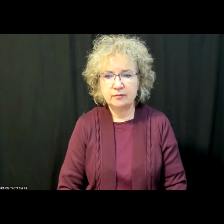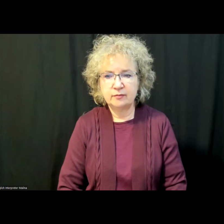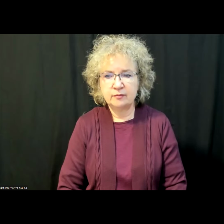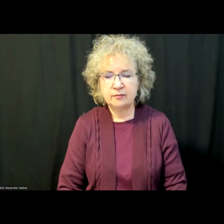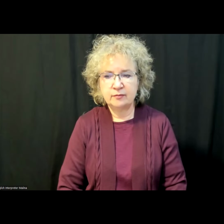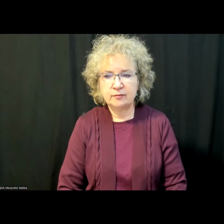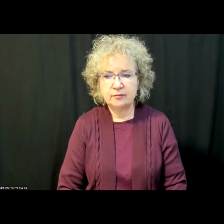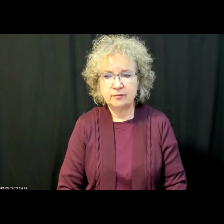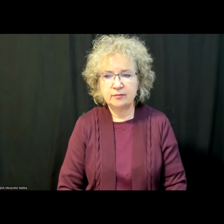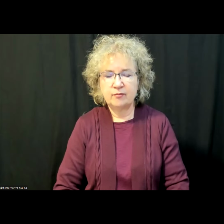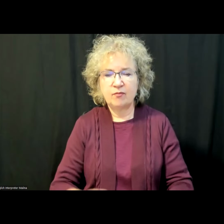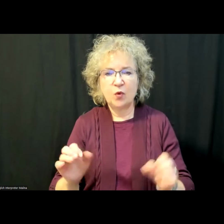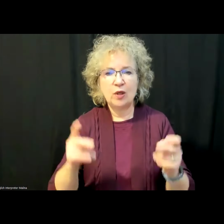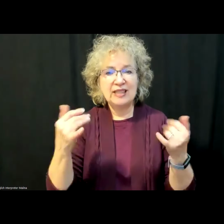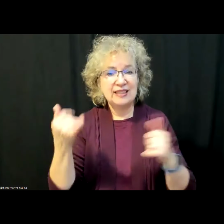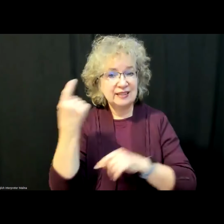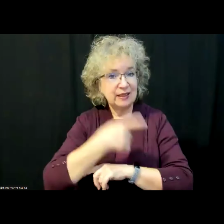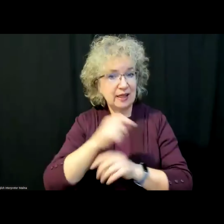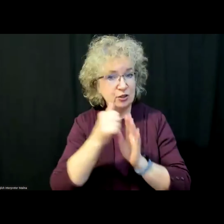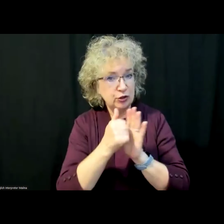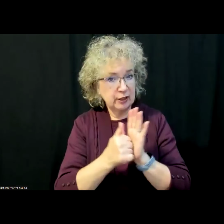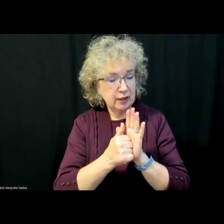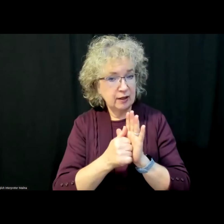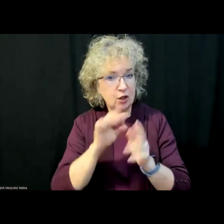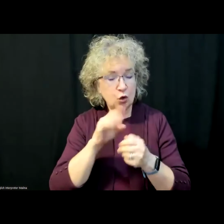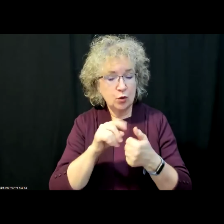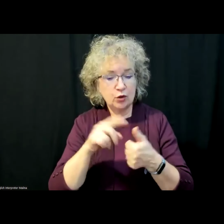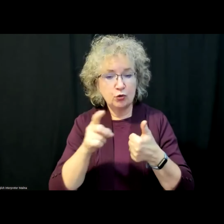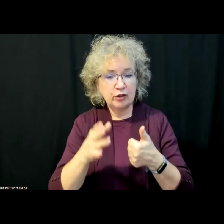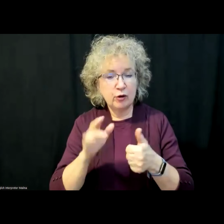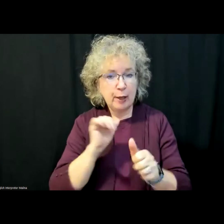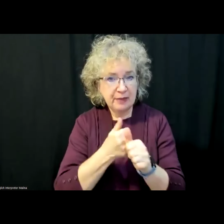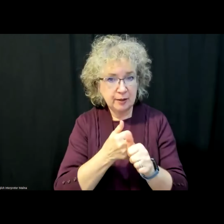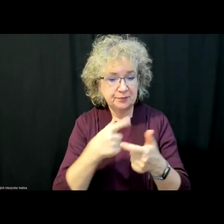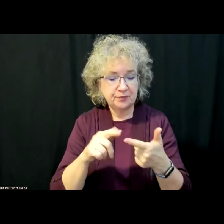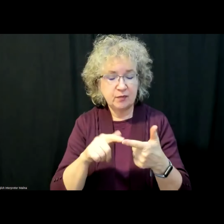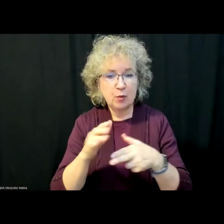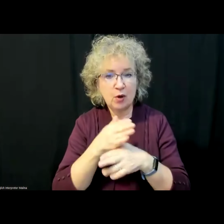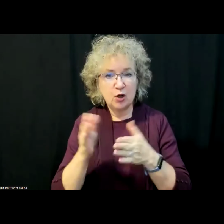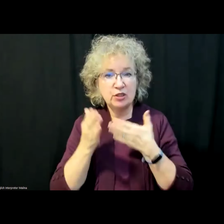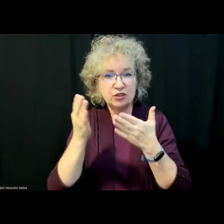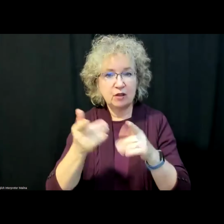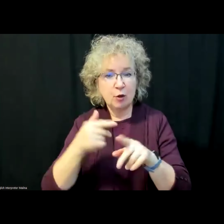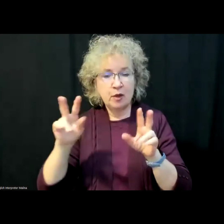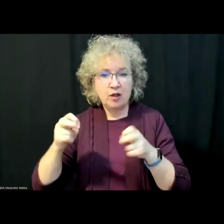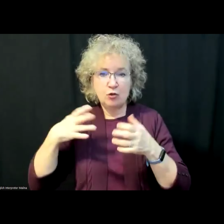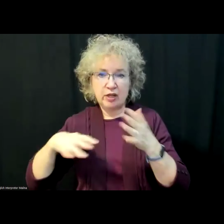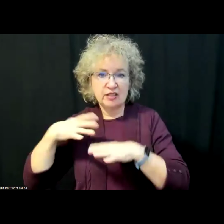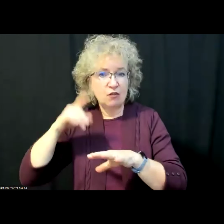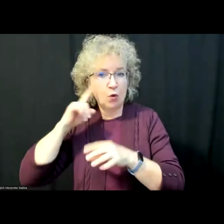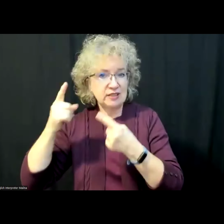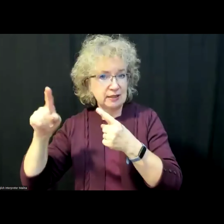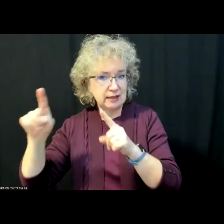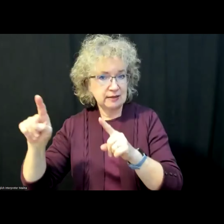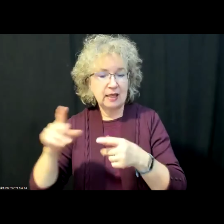All right, the agenda for today's meeting includes the director's update, partner presentation from Dress for Success, and a